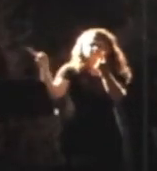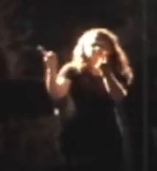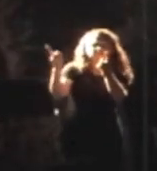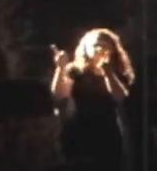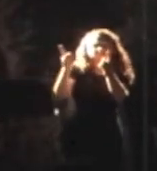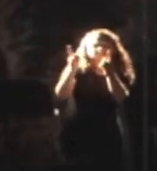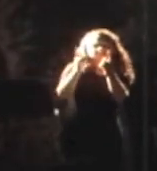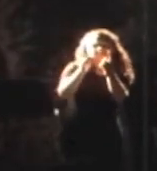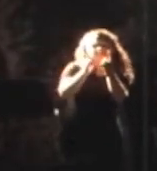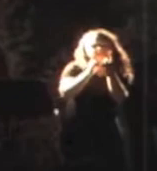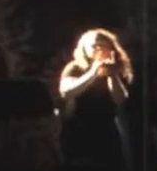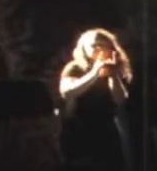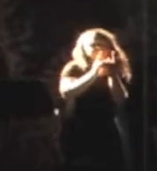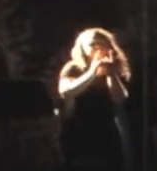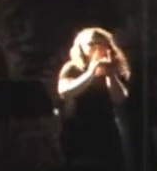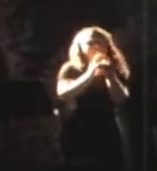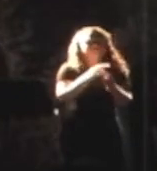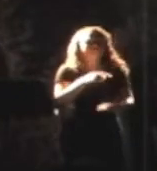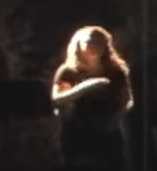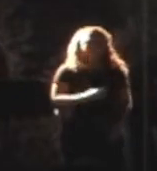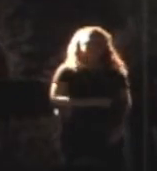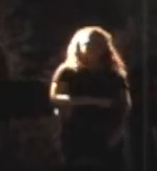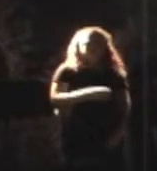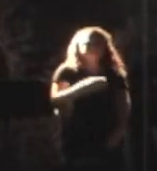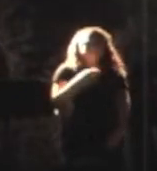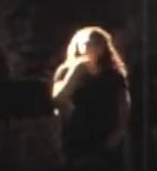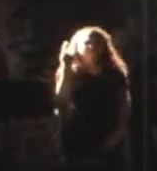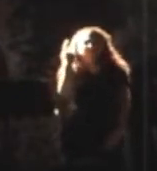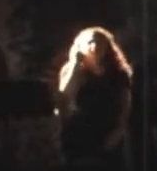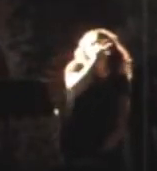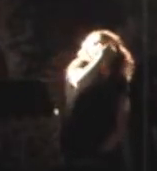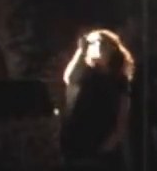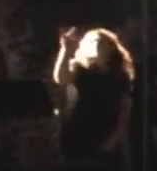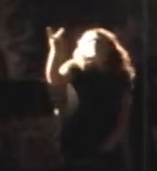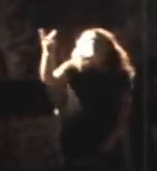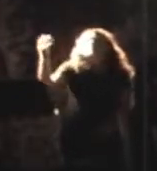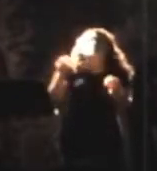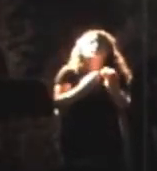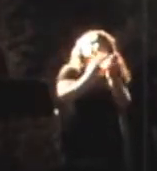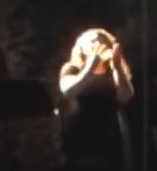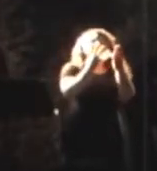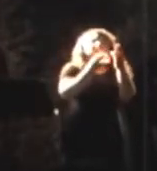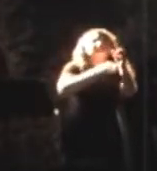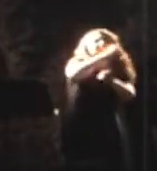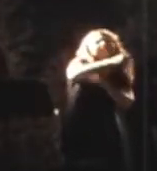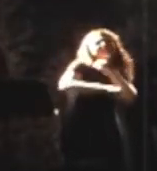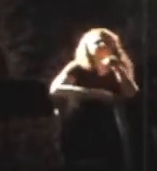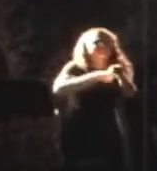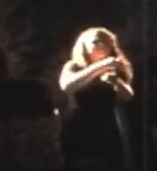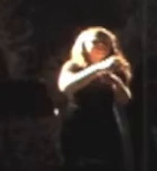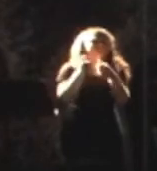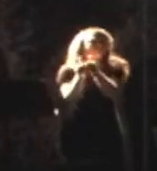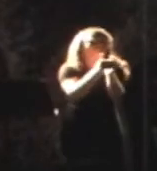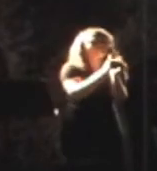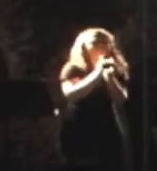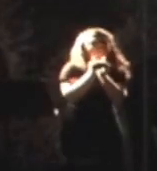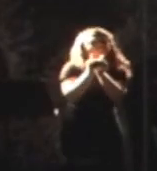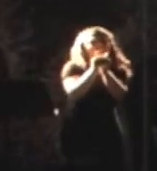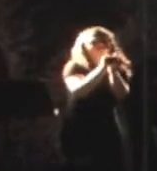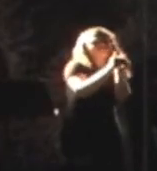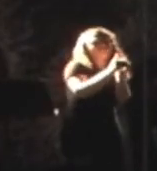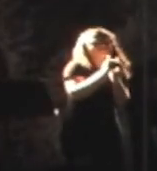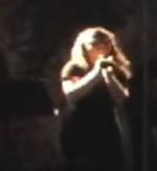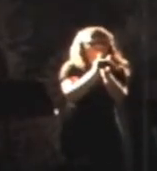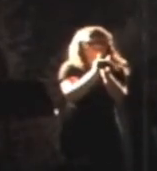takes too long No matter what I say or